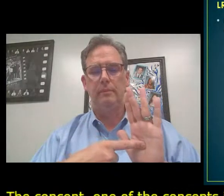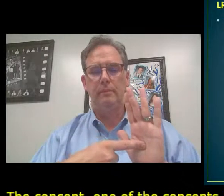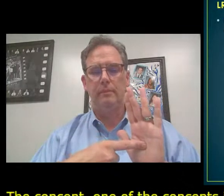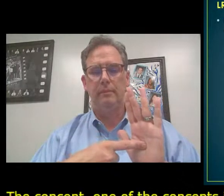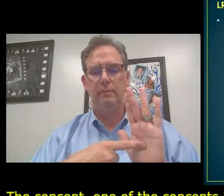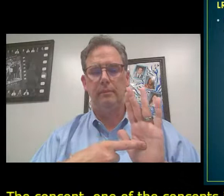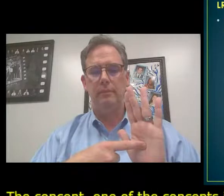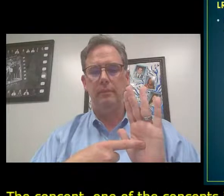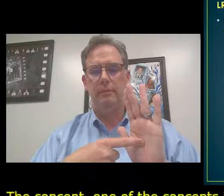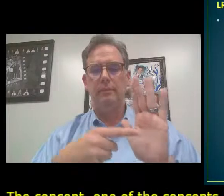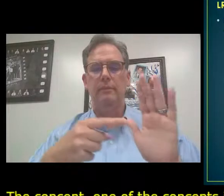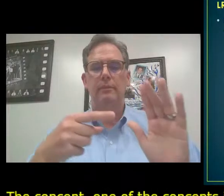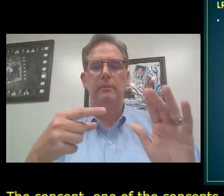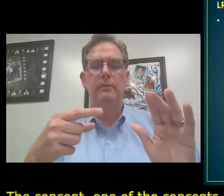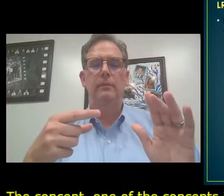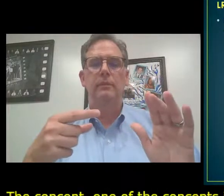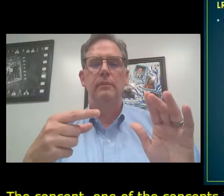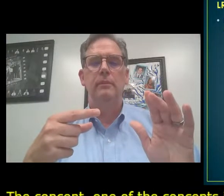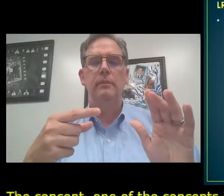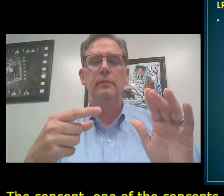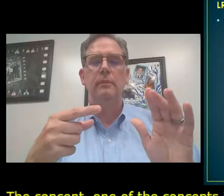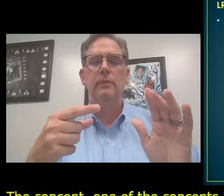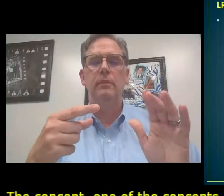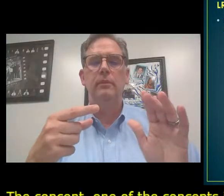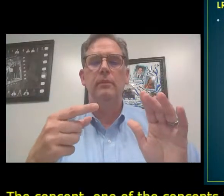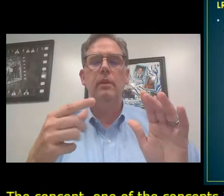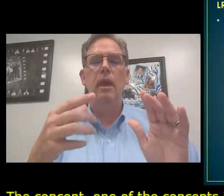At the end, it talks about role models,